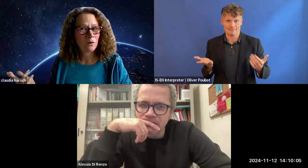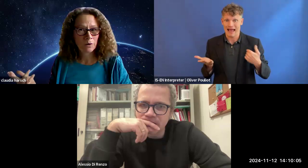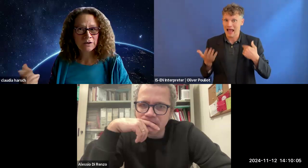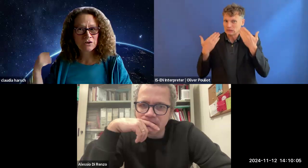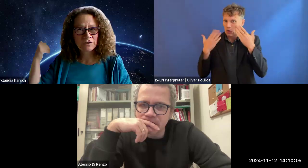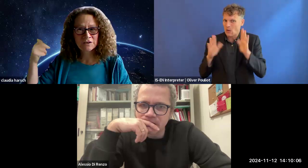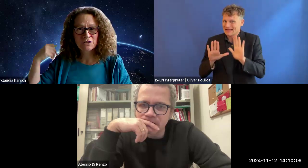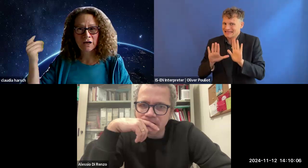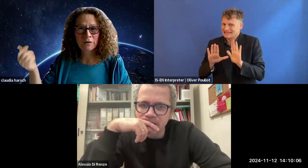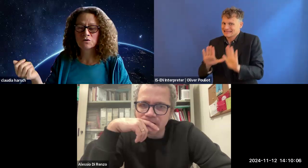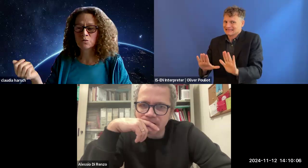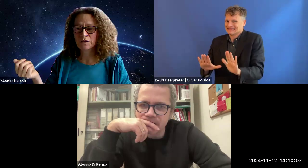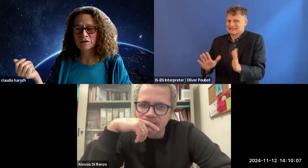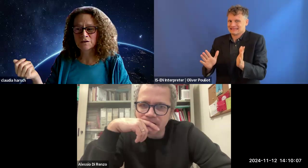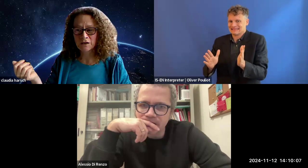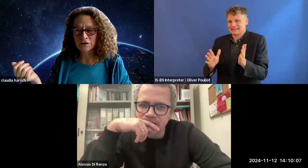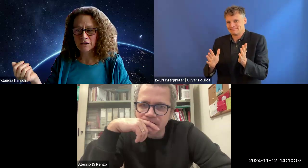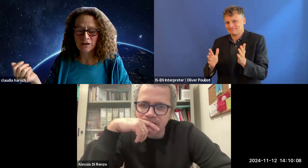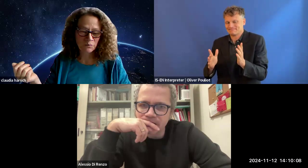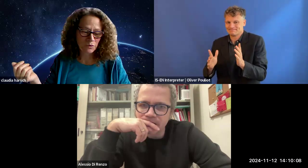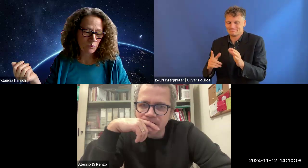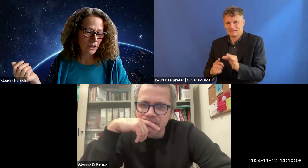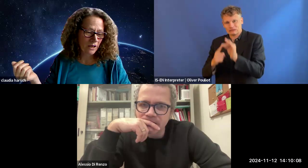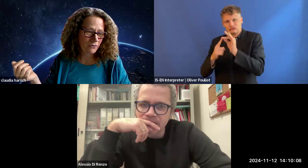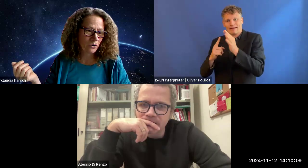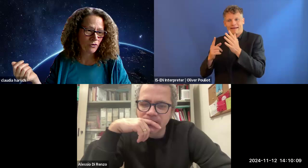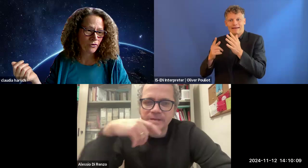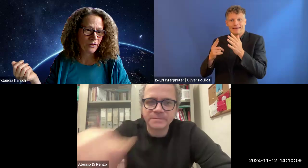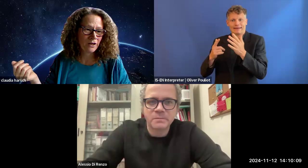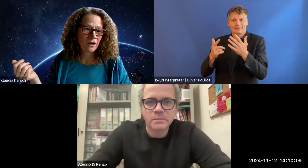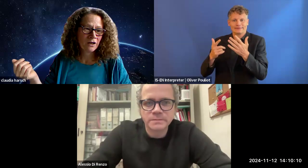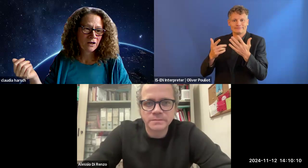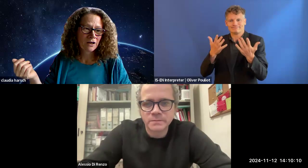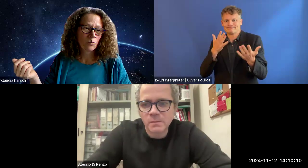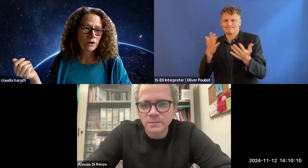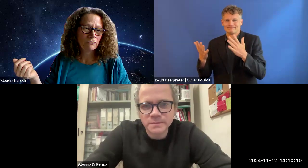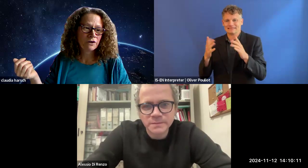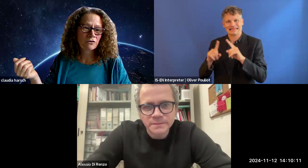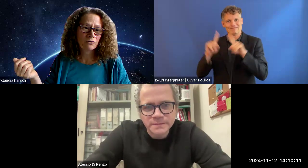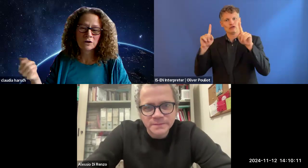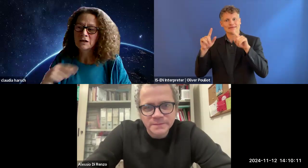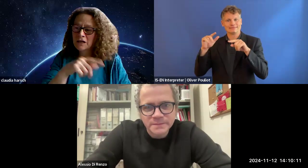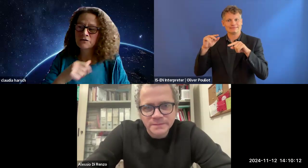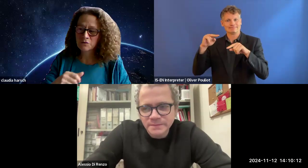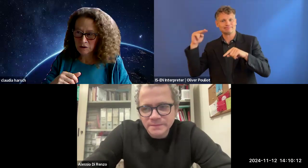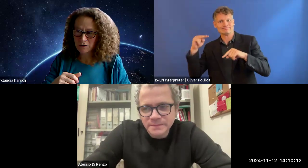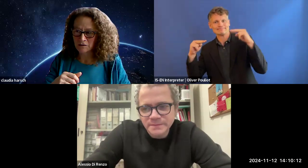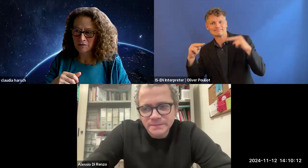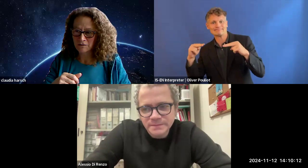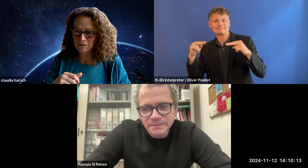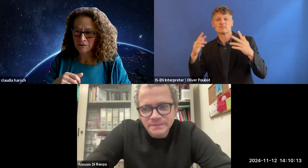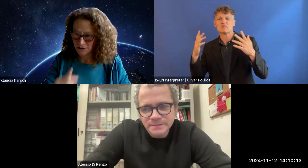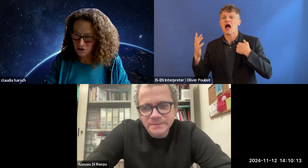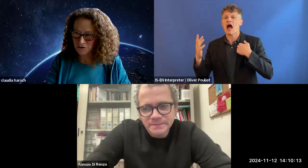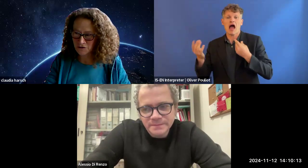requirements, but it just chimes with a discussion that people have on can we recruit native